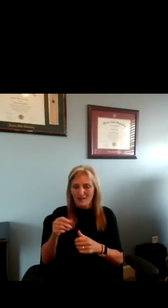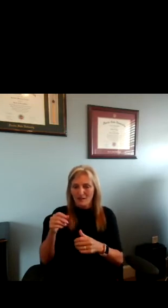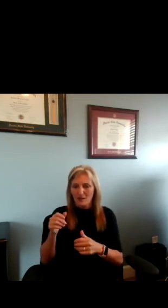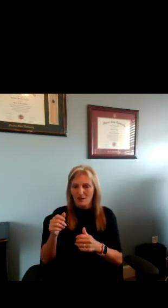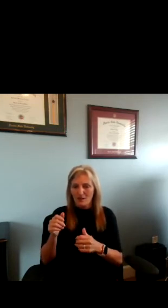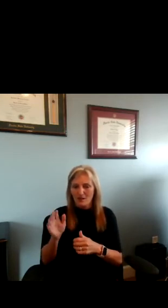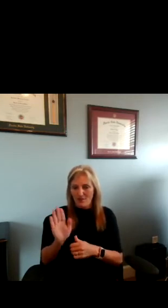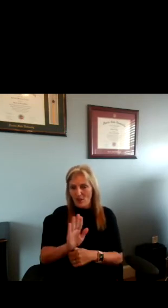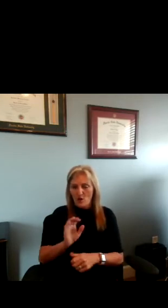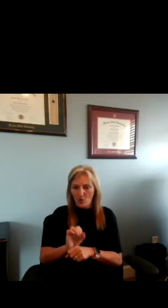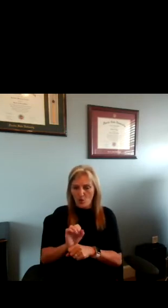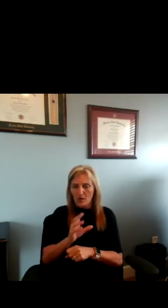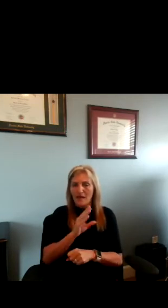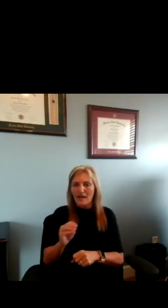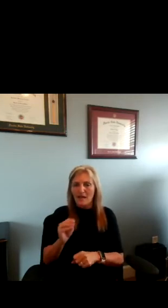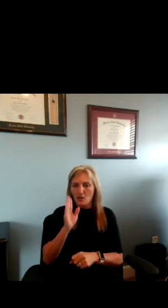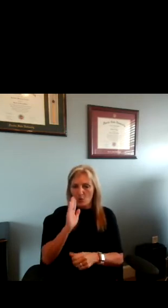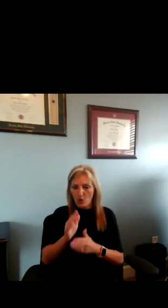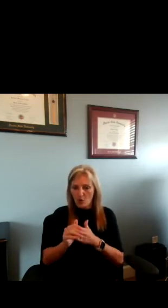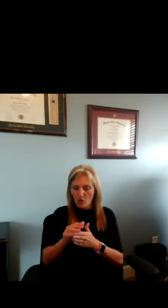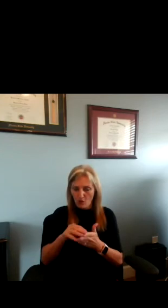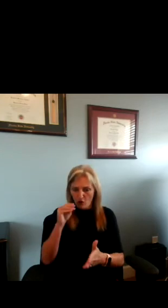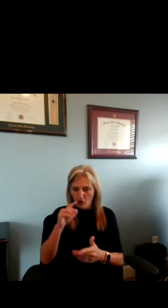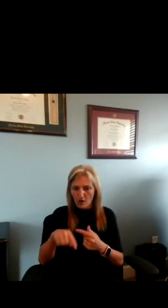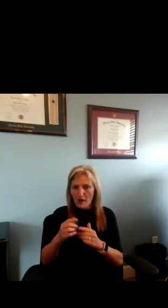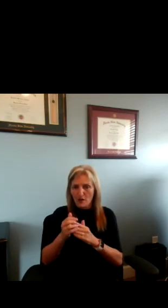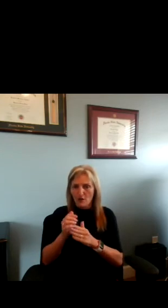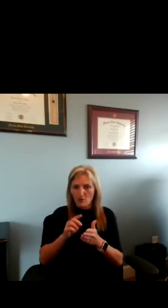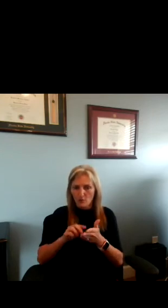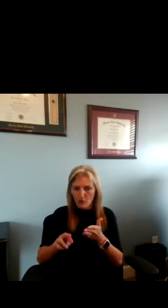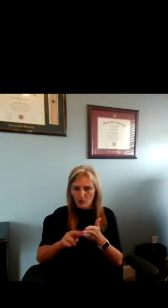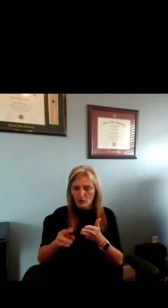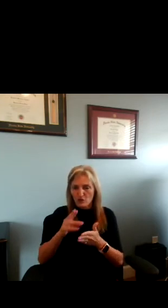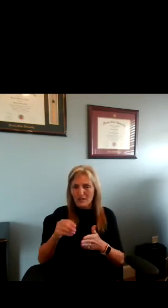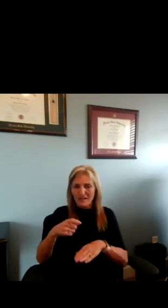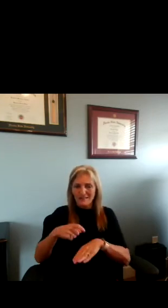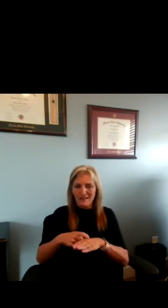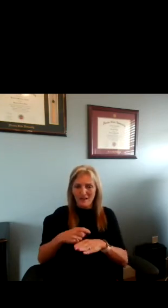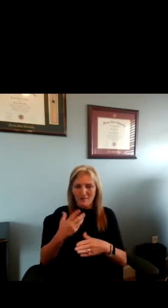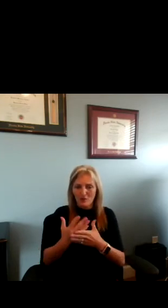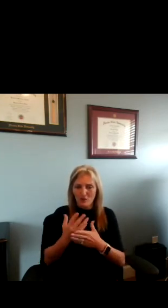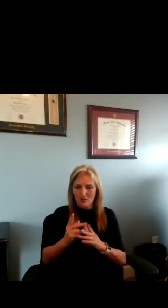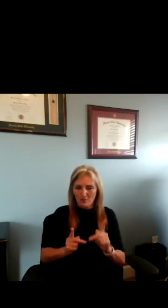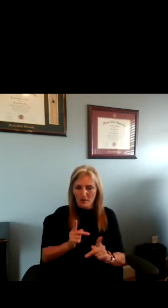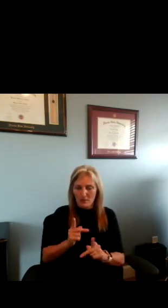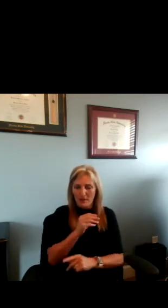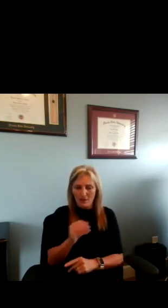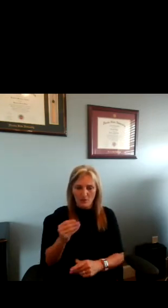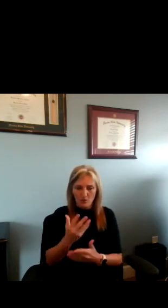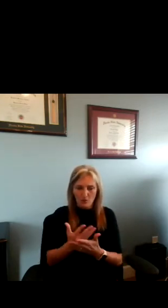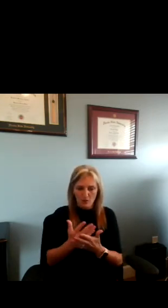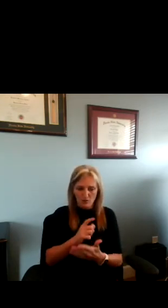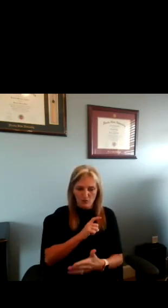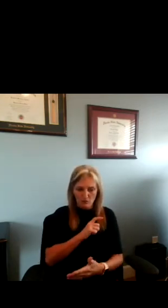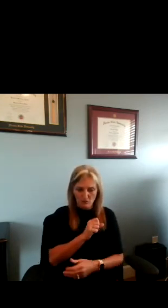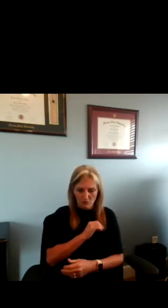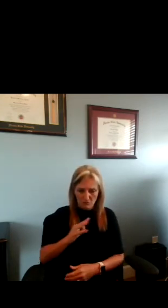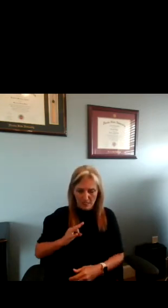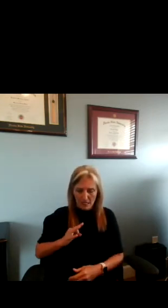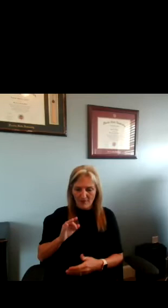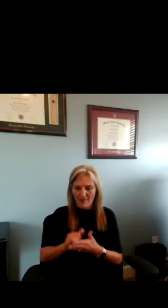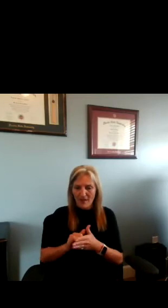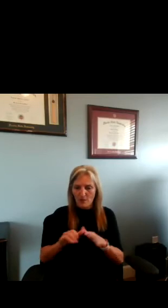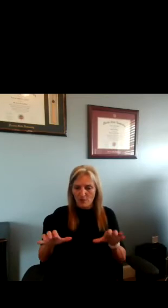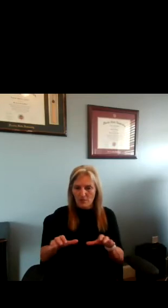about the research currently underway in PRE, including a climate survey of incarcerated people and correctional staff that was completed